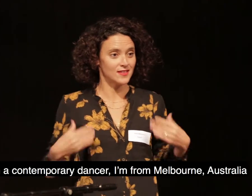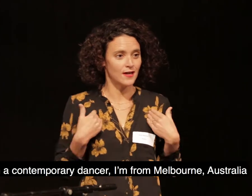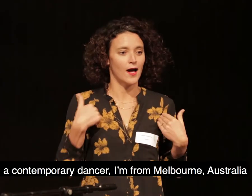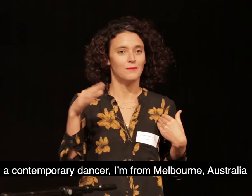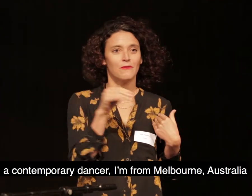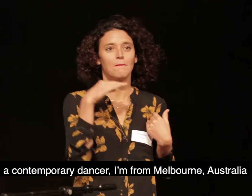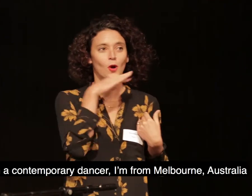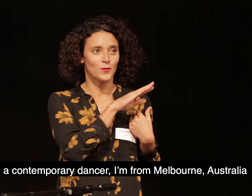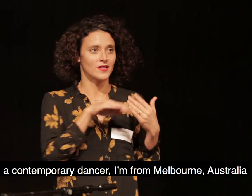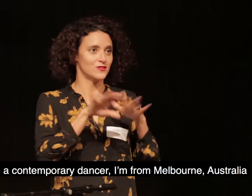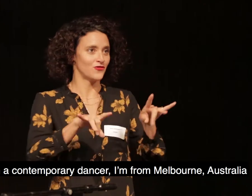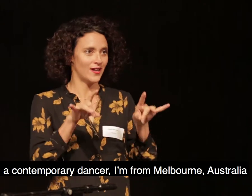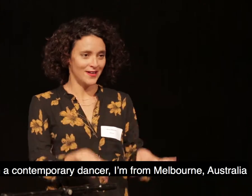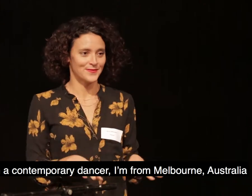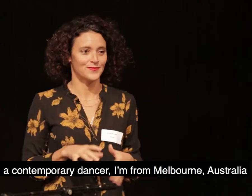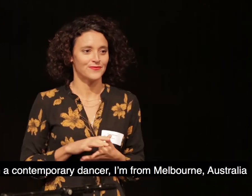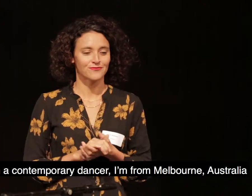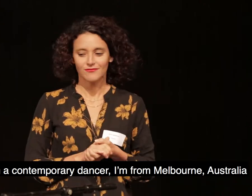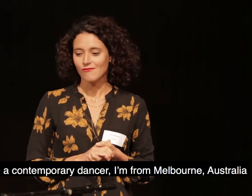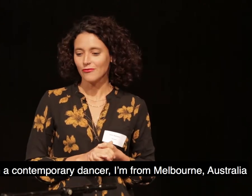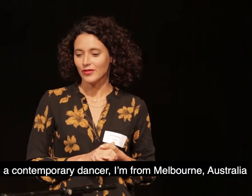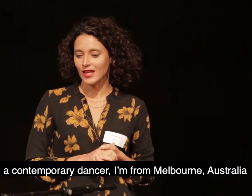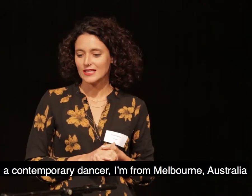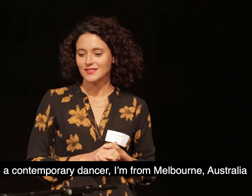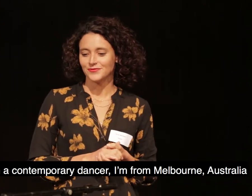I'm a contemporary dancer. I am from Melbourne, Australia.